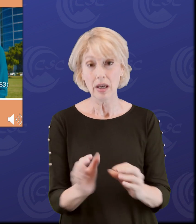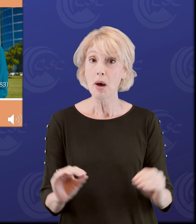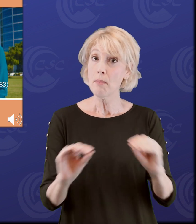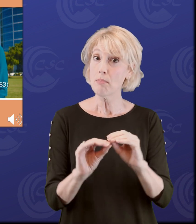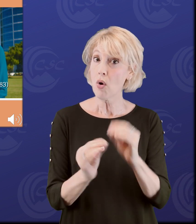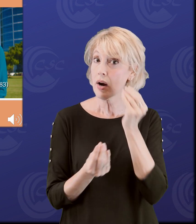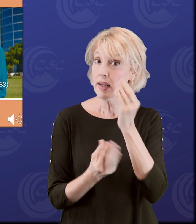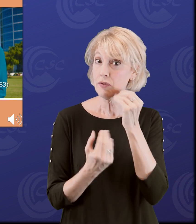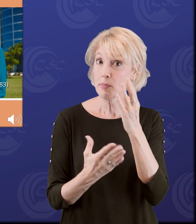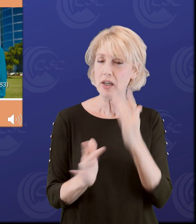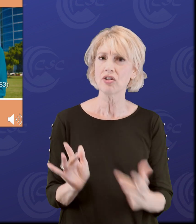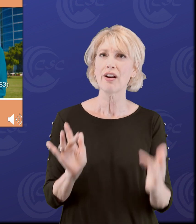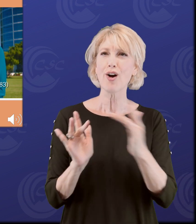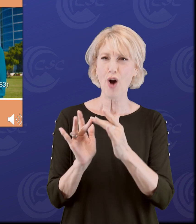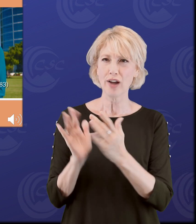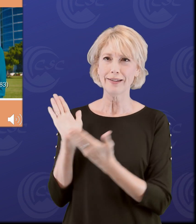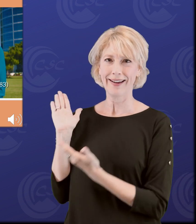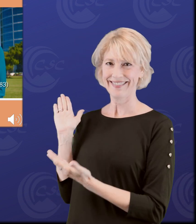of Election.